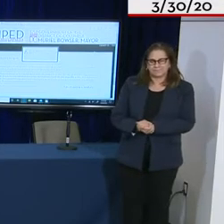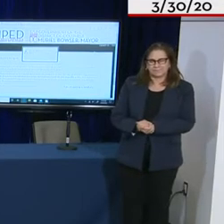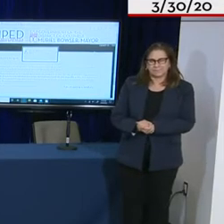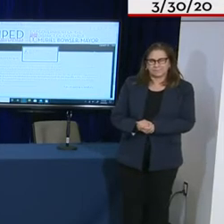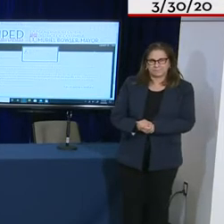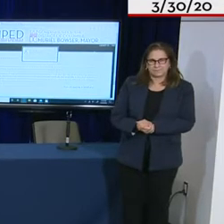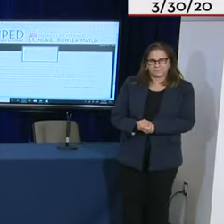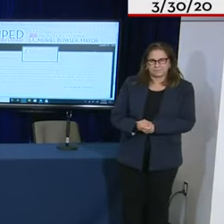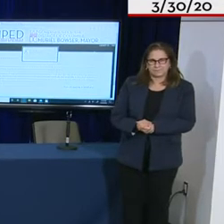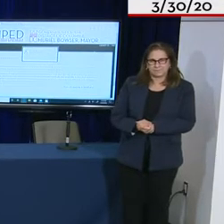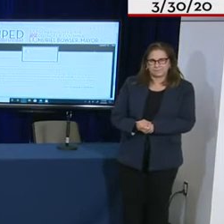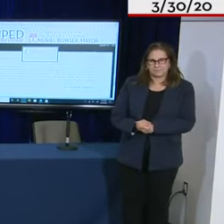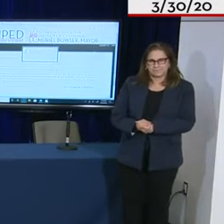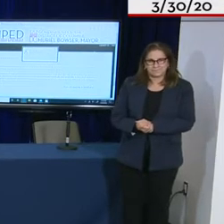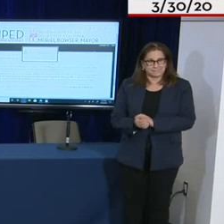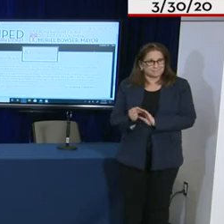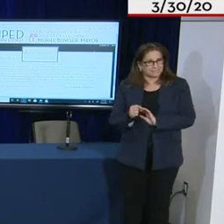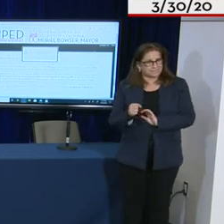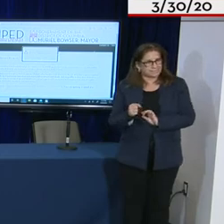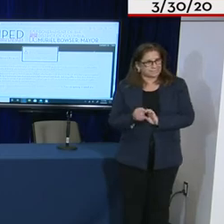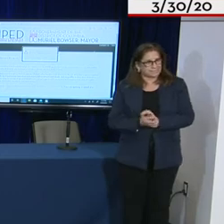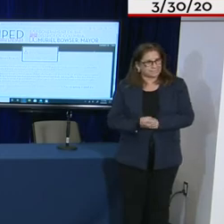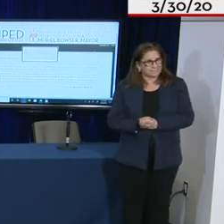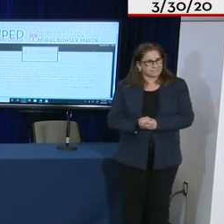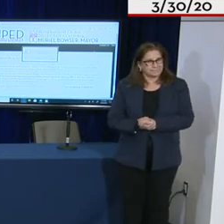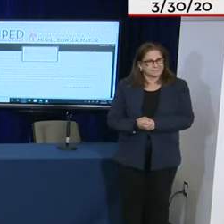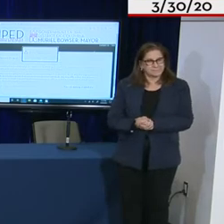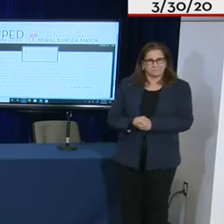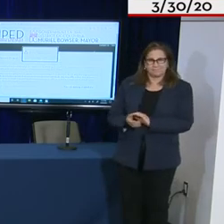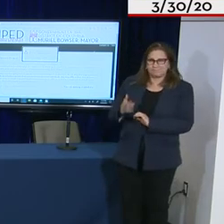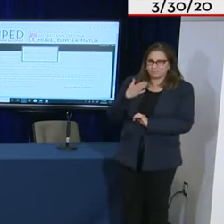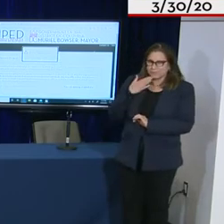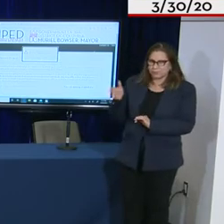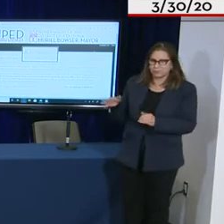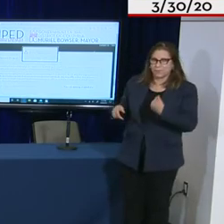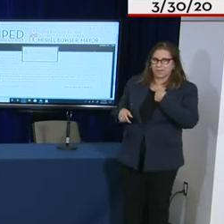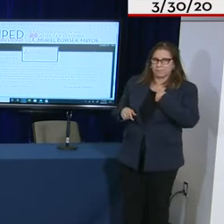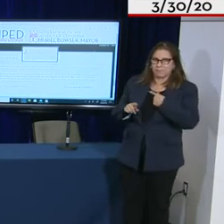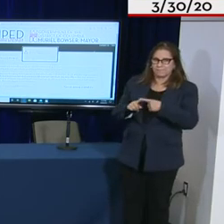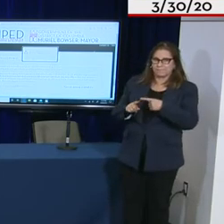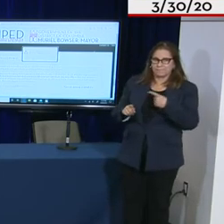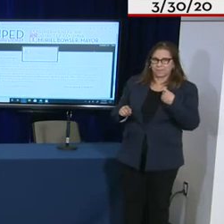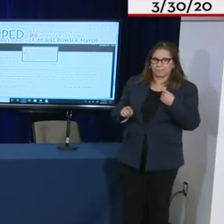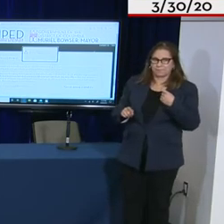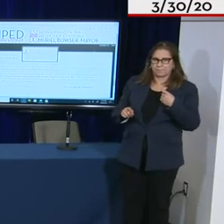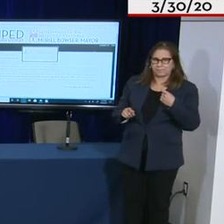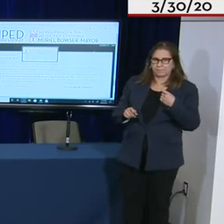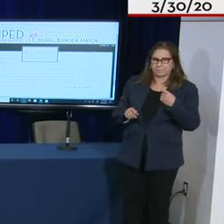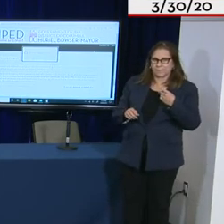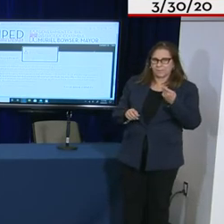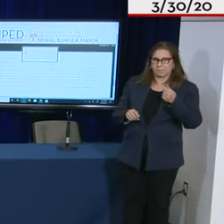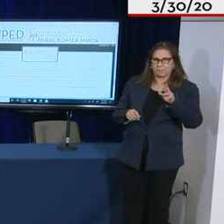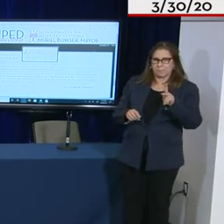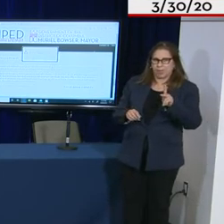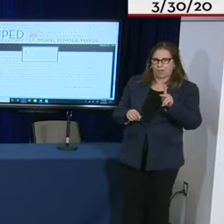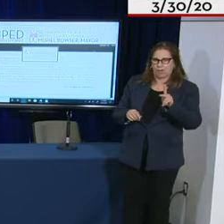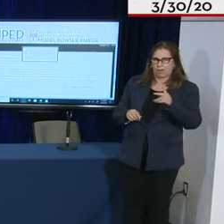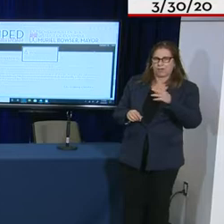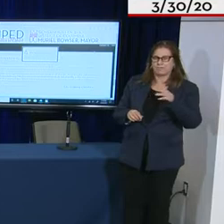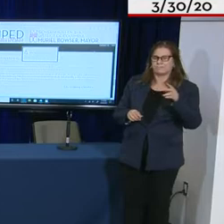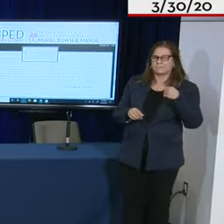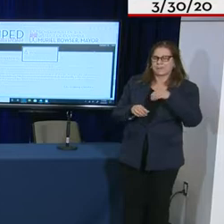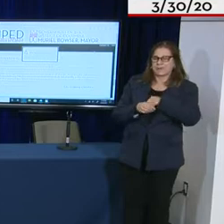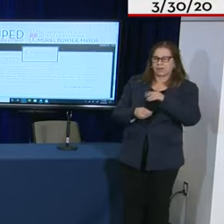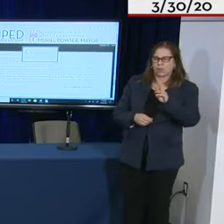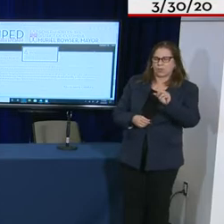Yes, hi, thank you very much. And Edwin Washington with the Parks Main Street. We do straddle wards 4 and 5. Question is, any business